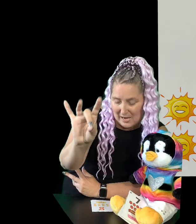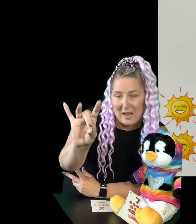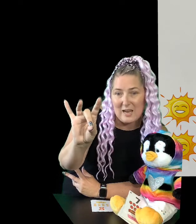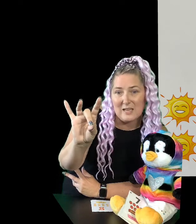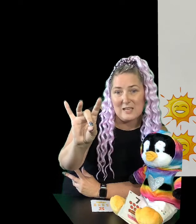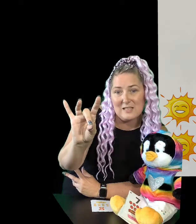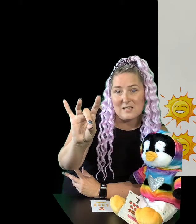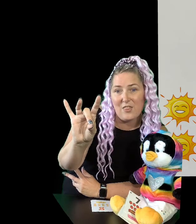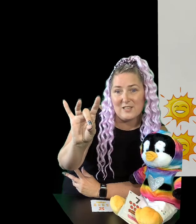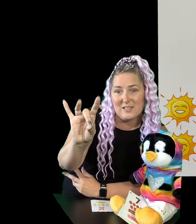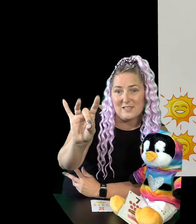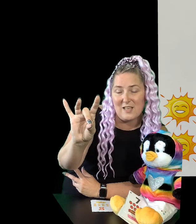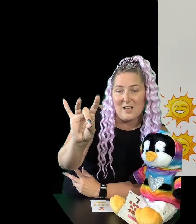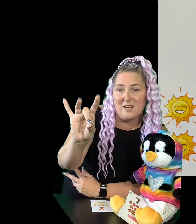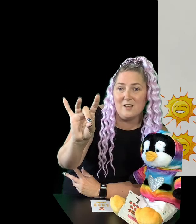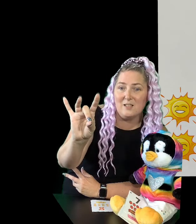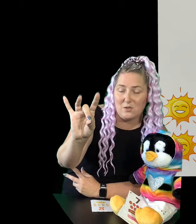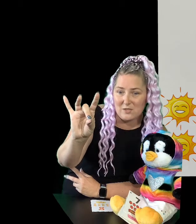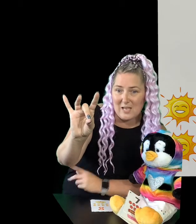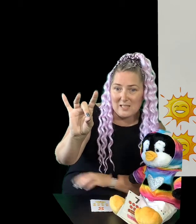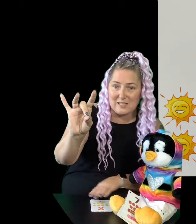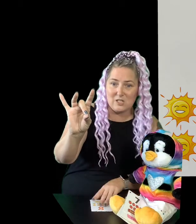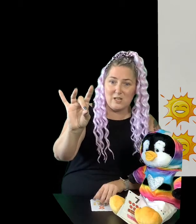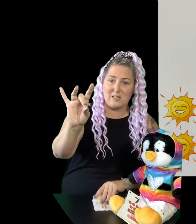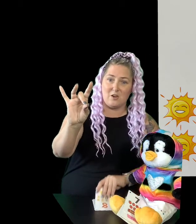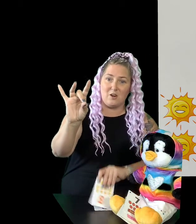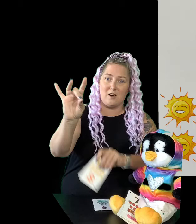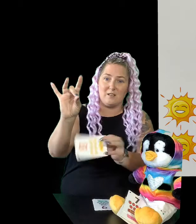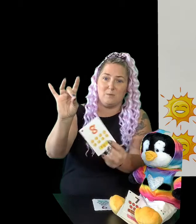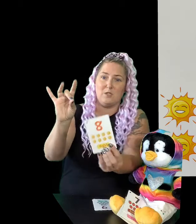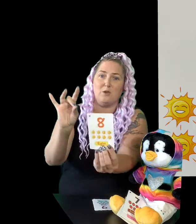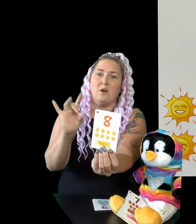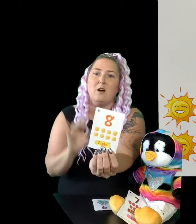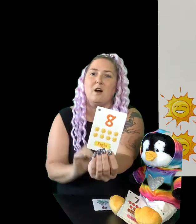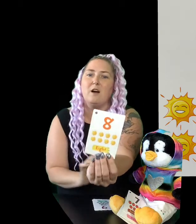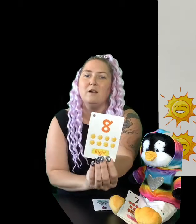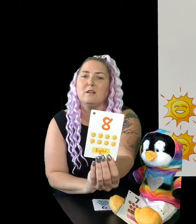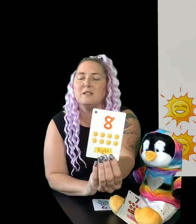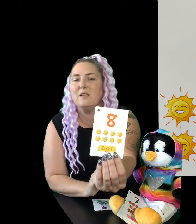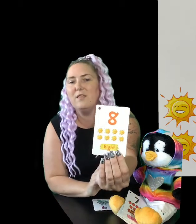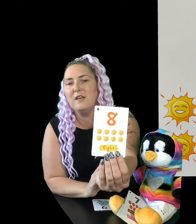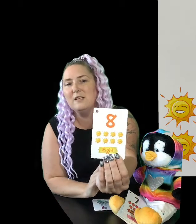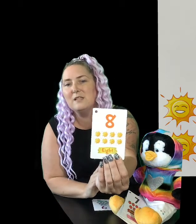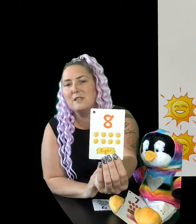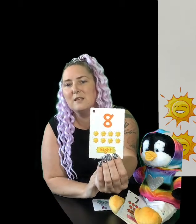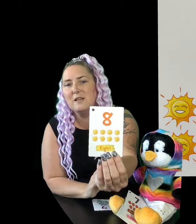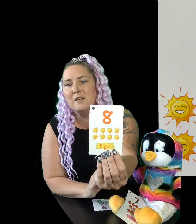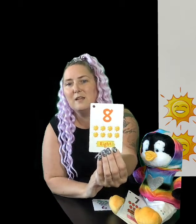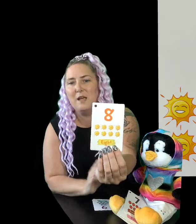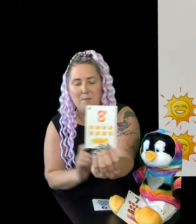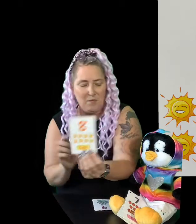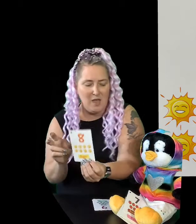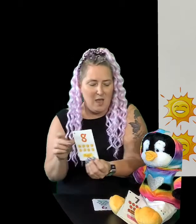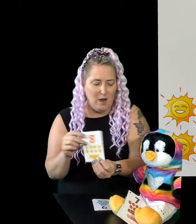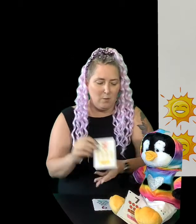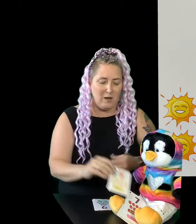8 is the sun. So there's 8 sunshines on our cards. Let me show you our card. It looks like this. Yep. And we're going to have